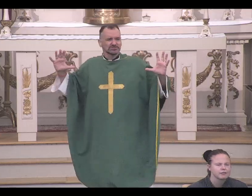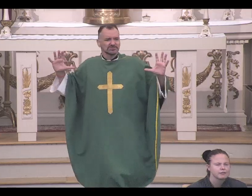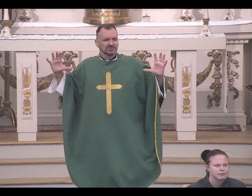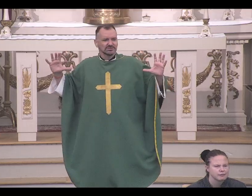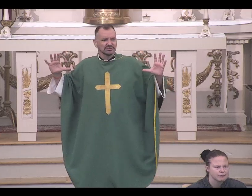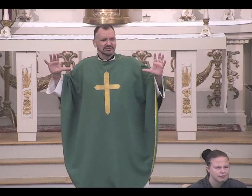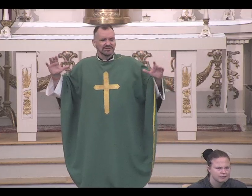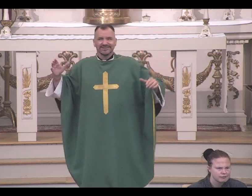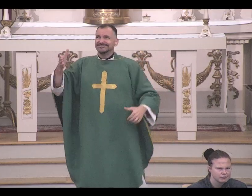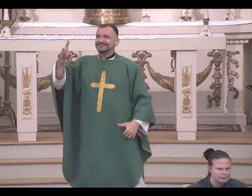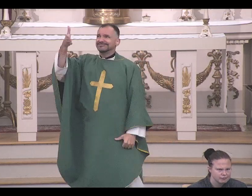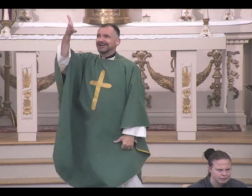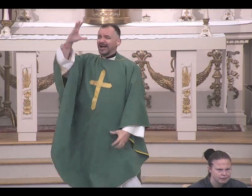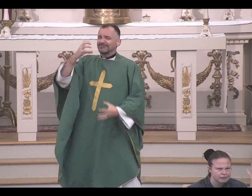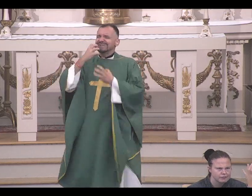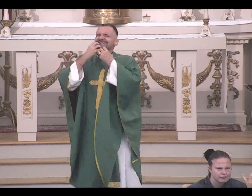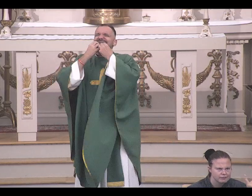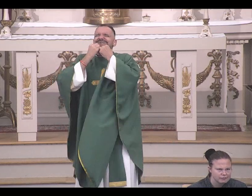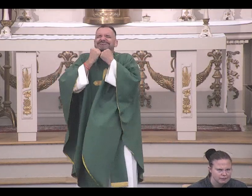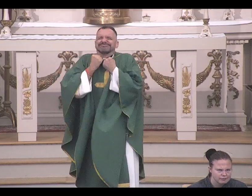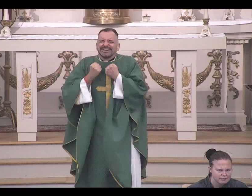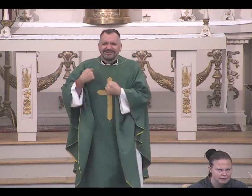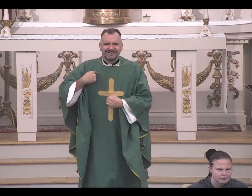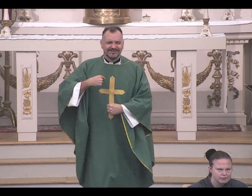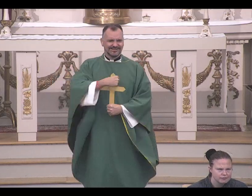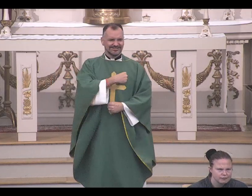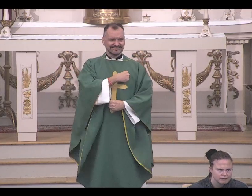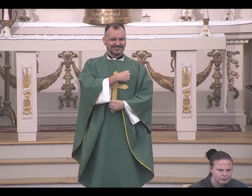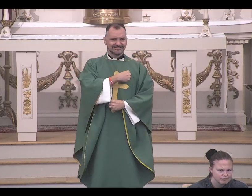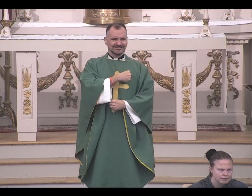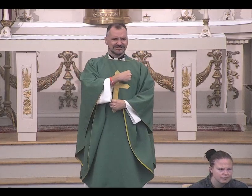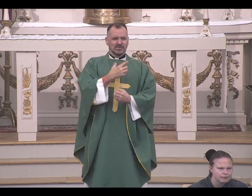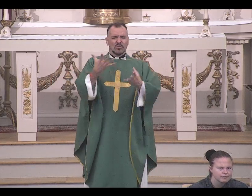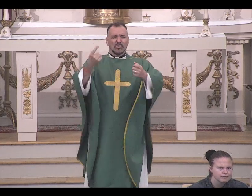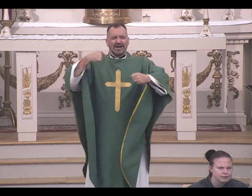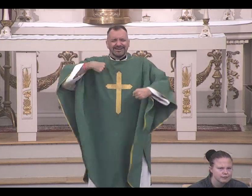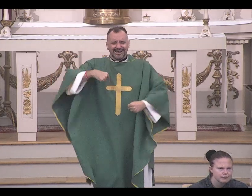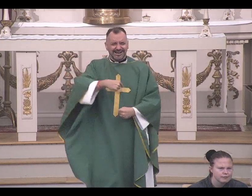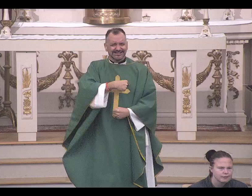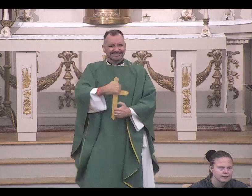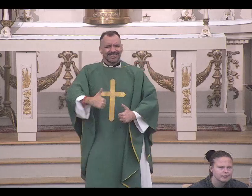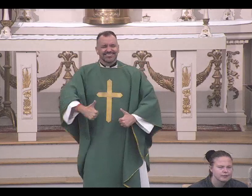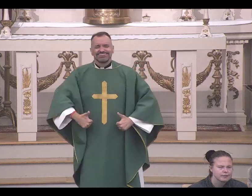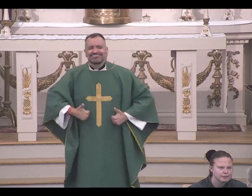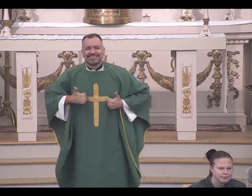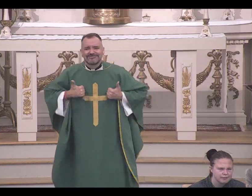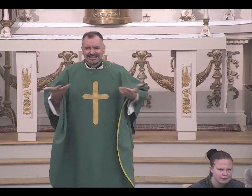He has made us in his image. God cherishes us.